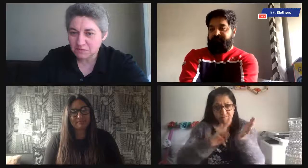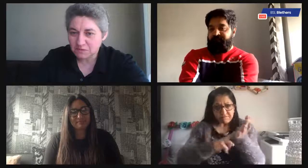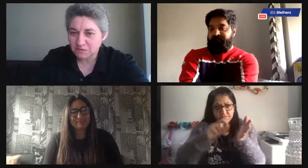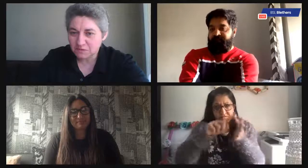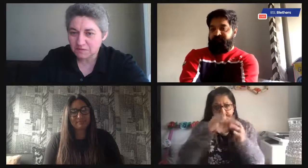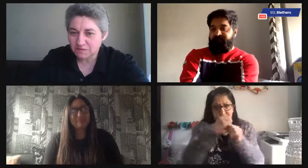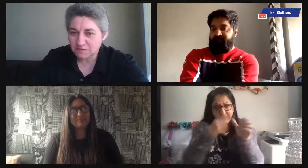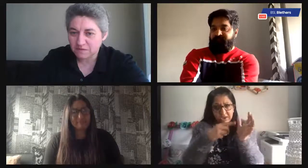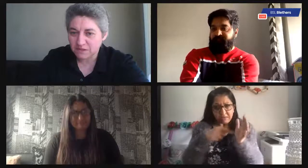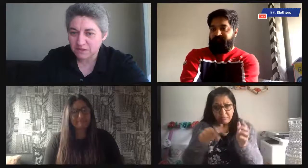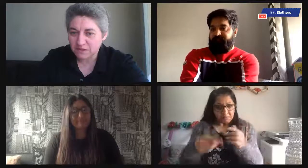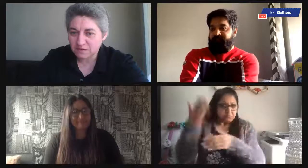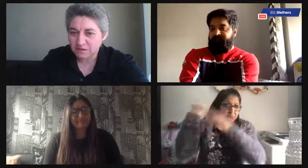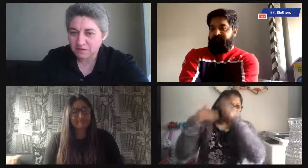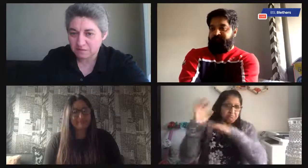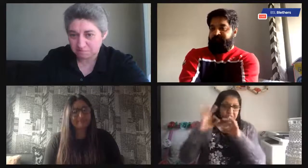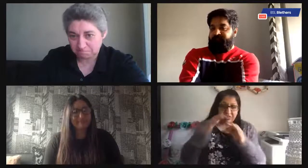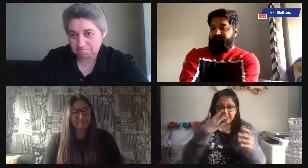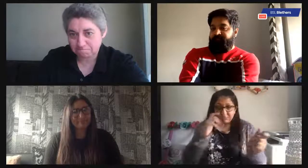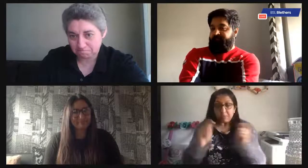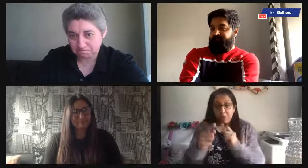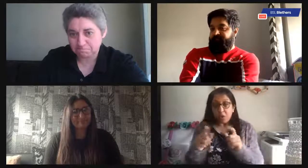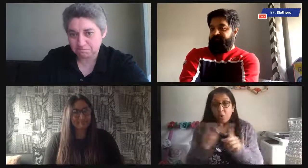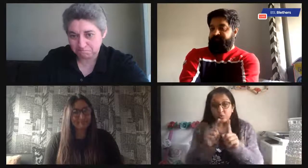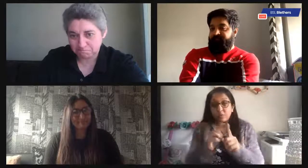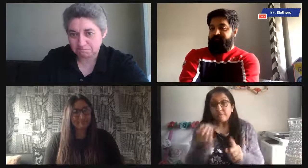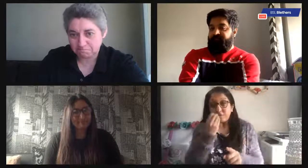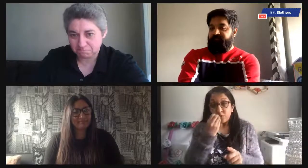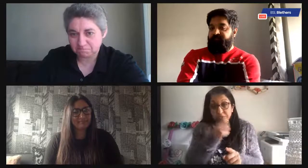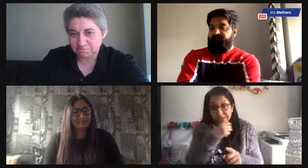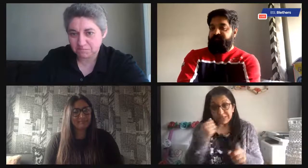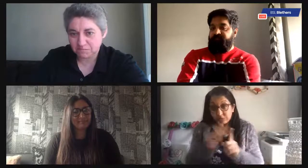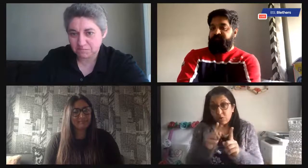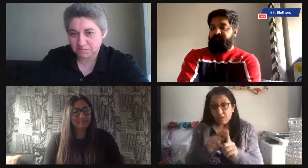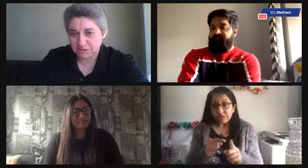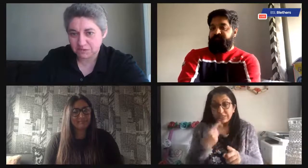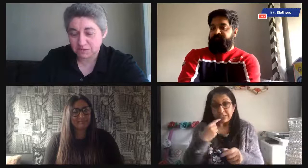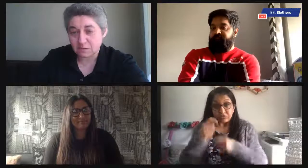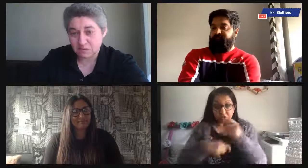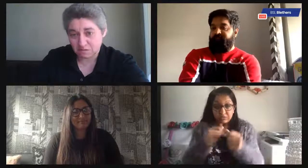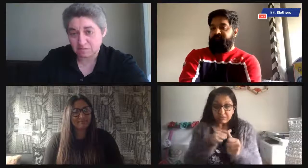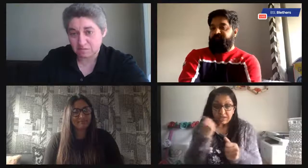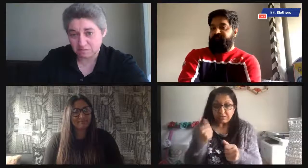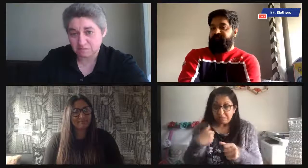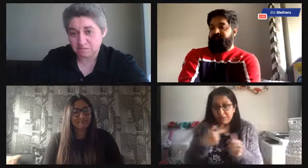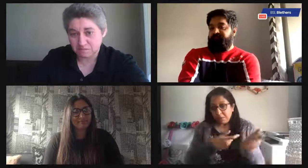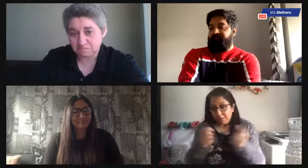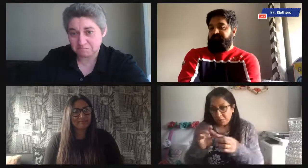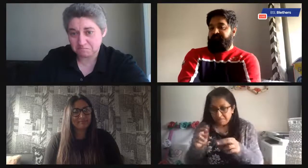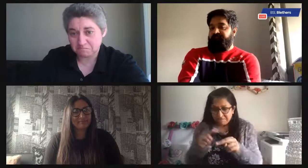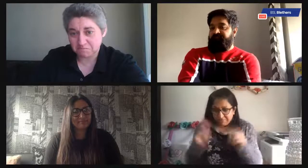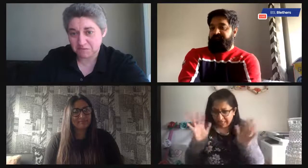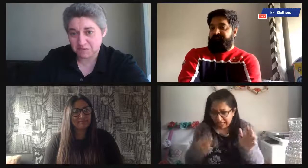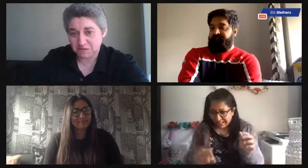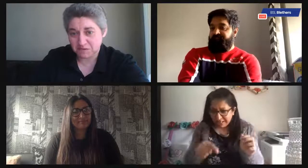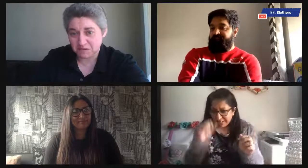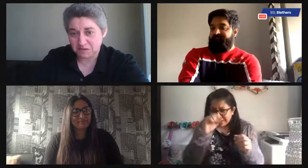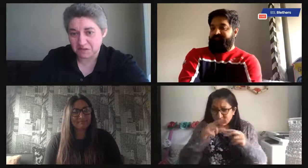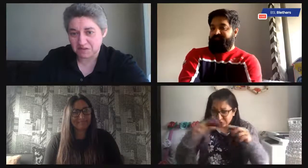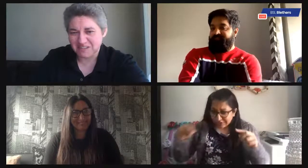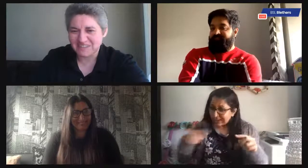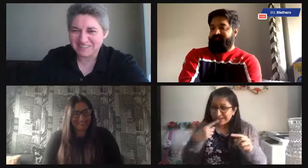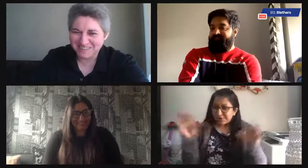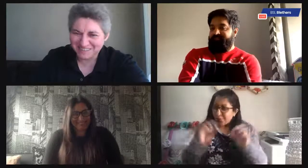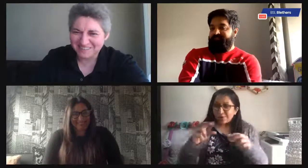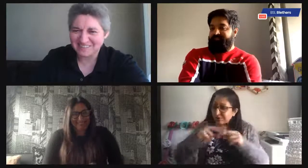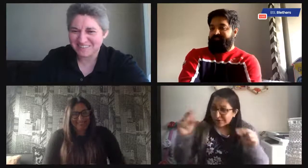lovely. And just now you'll see a lot of vegan products, and they're very popular now. They weren't so much in the past. And it's lovely